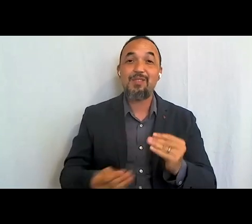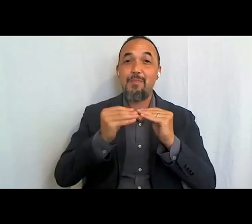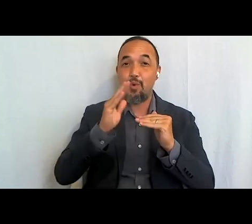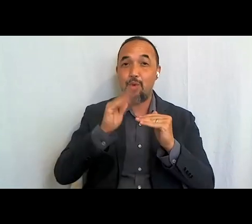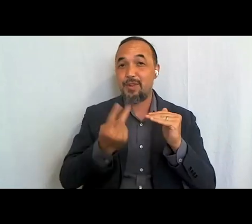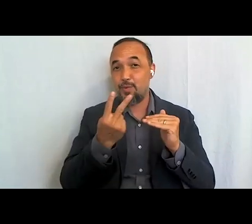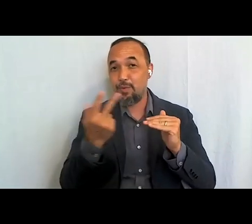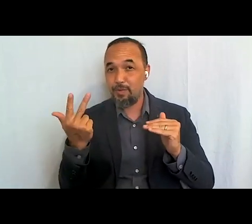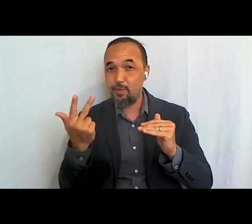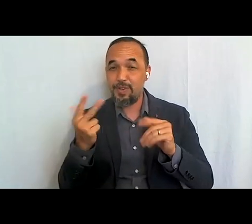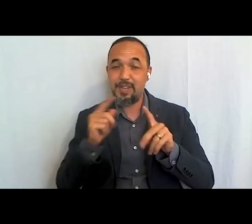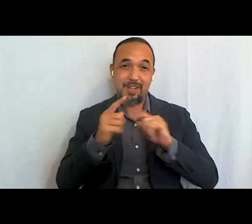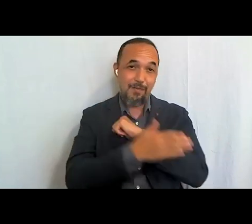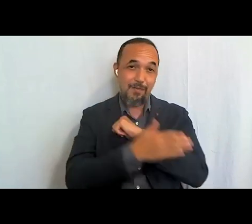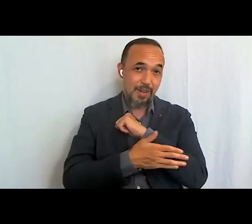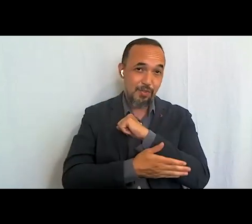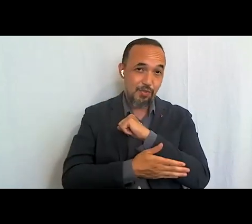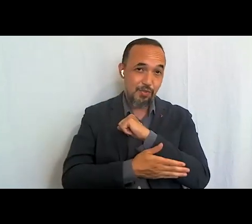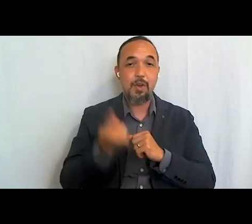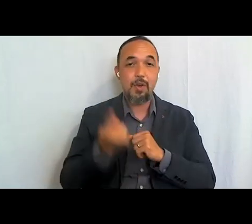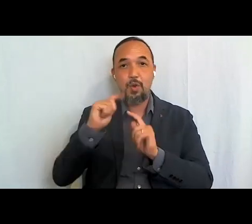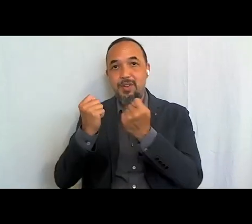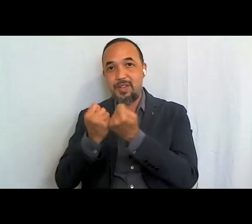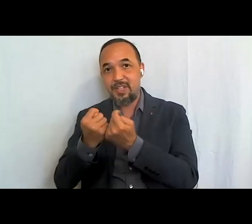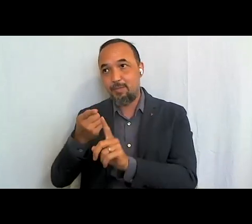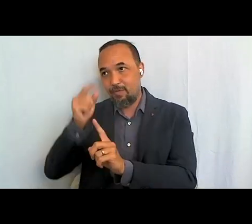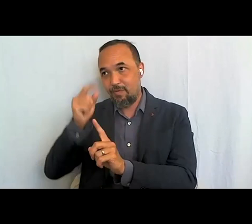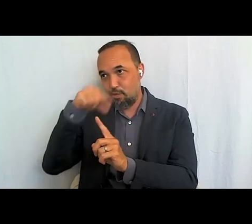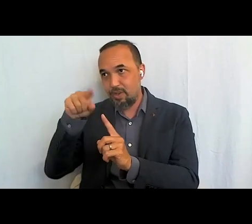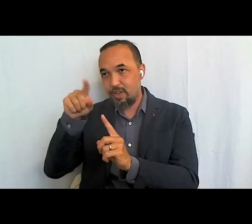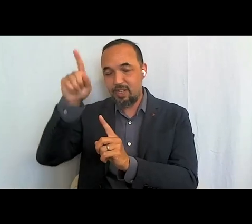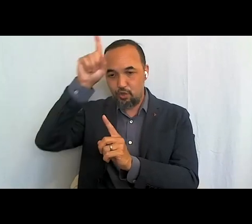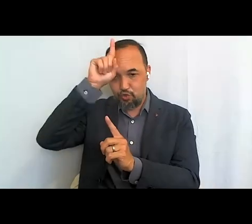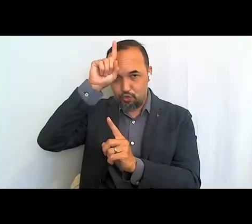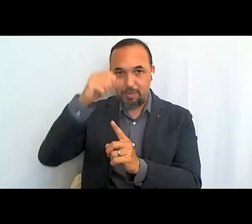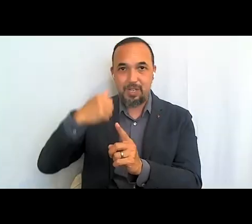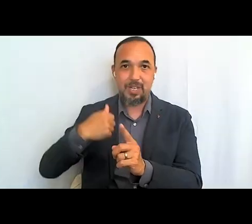on was from Greece and Germany and Canada and,